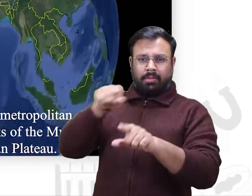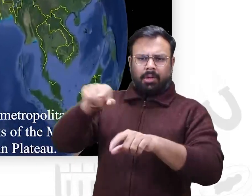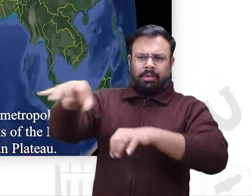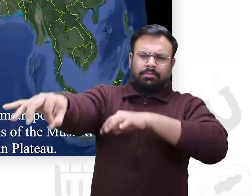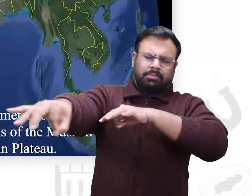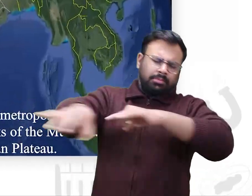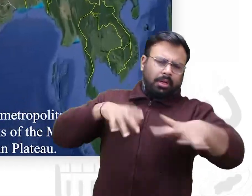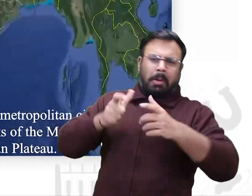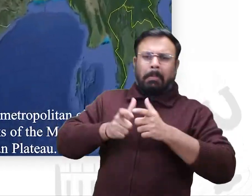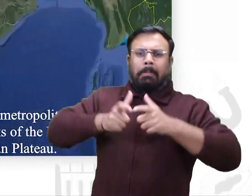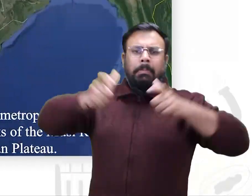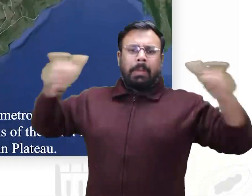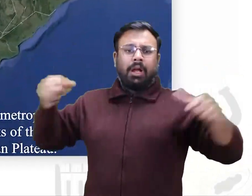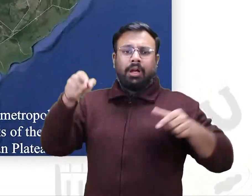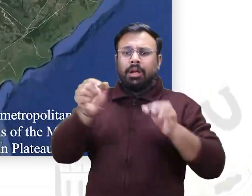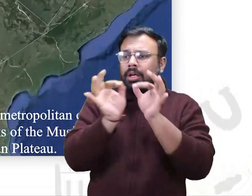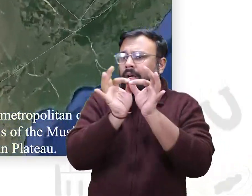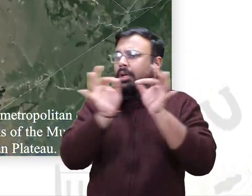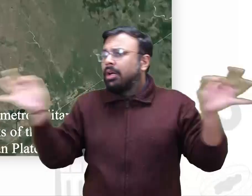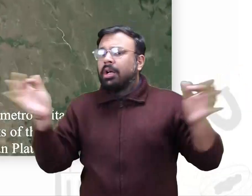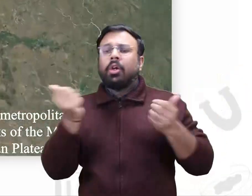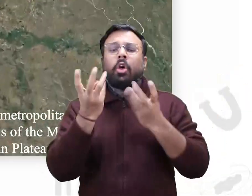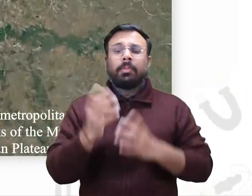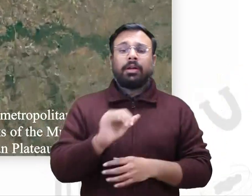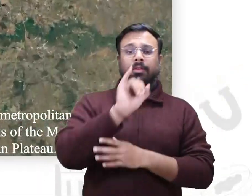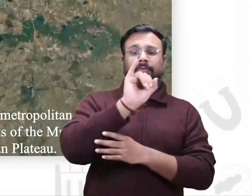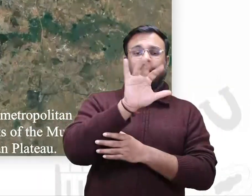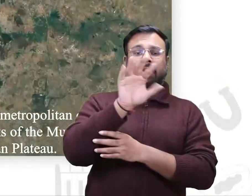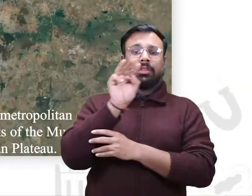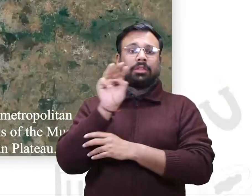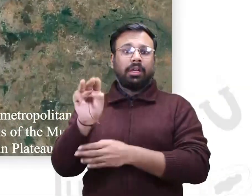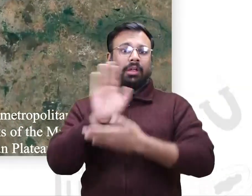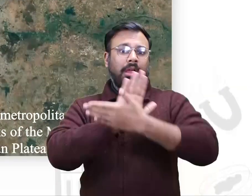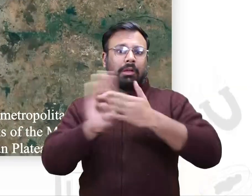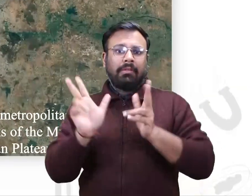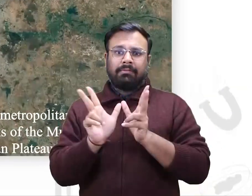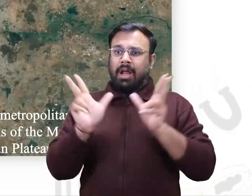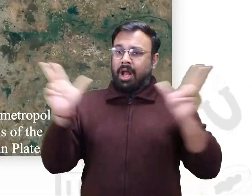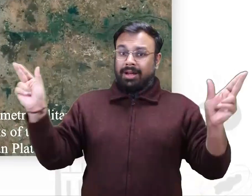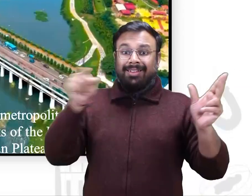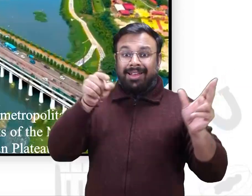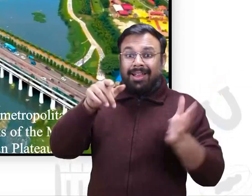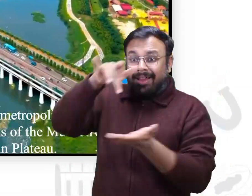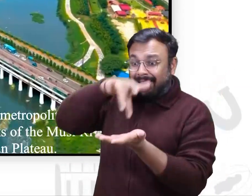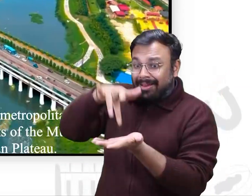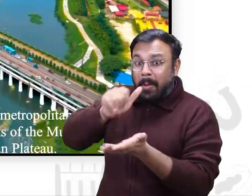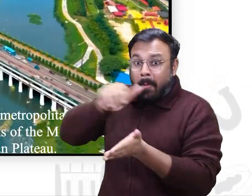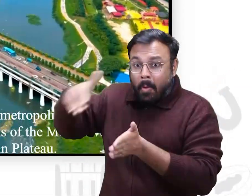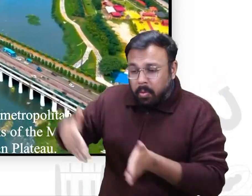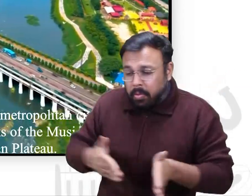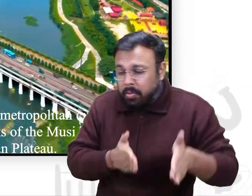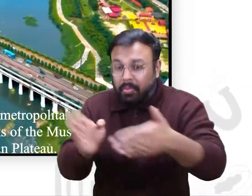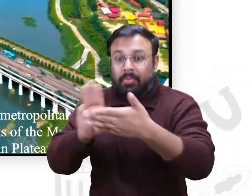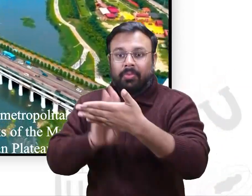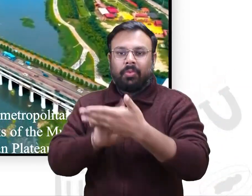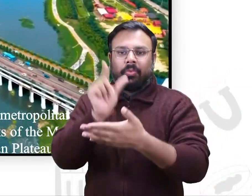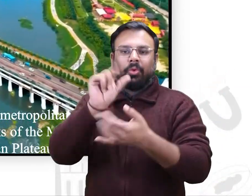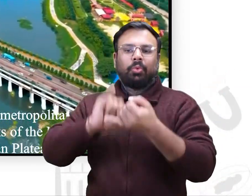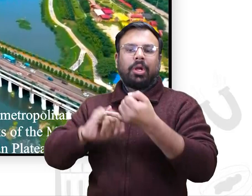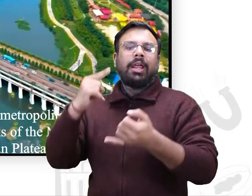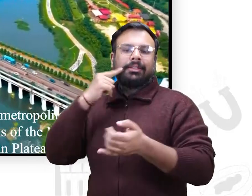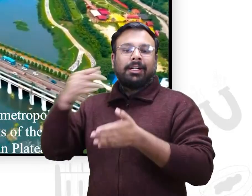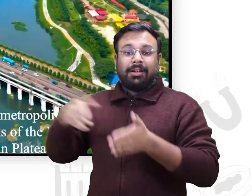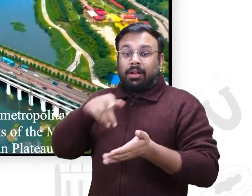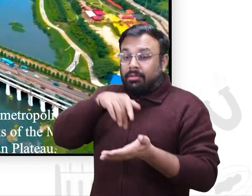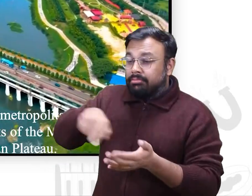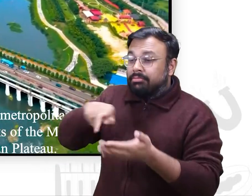of India's largest growing metropolitan cities, covering an area of 65,000 hectares, situated on the bank of Musi